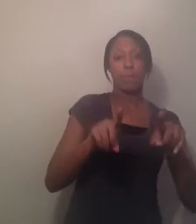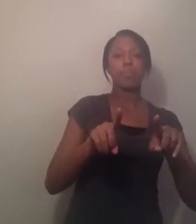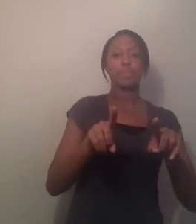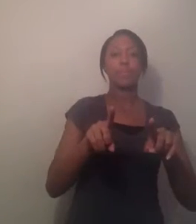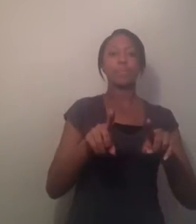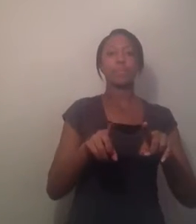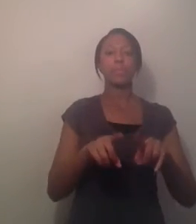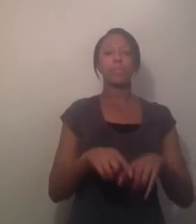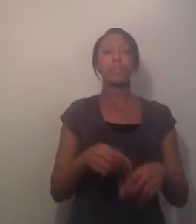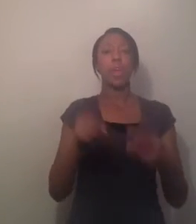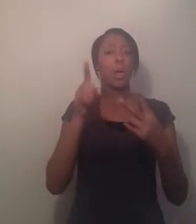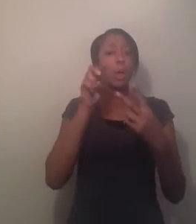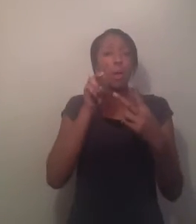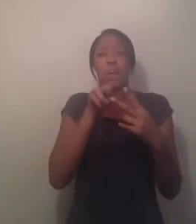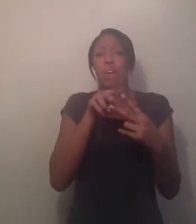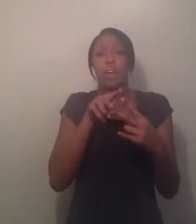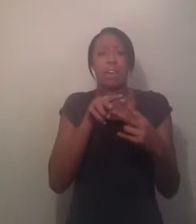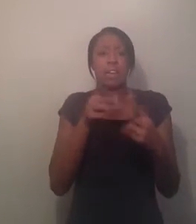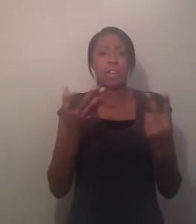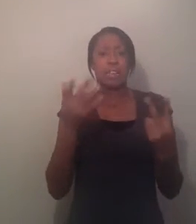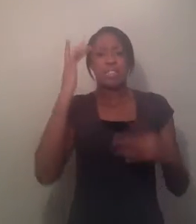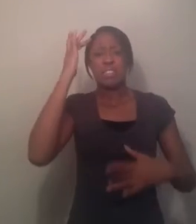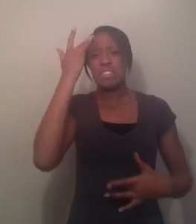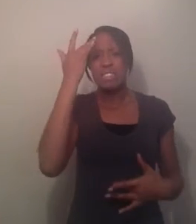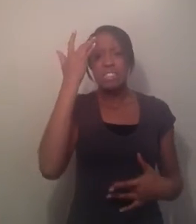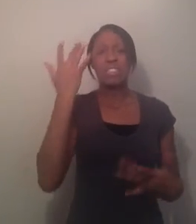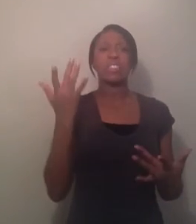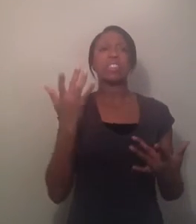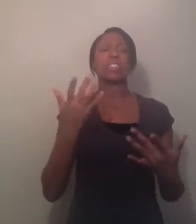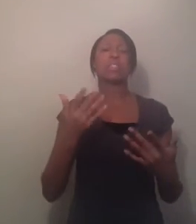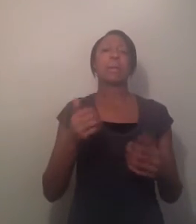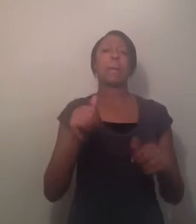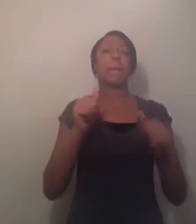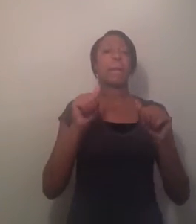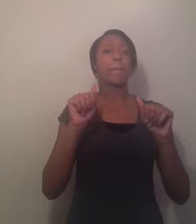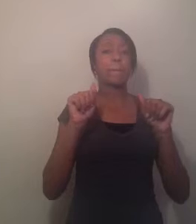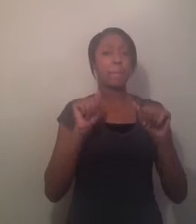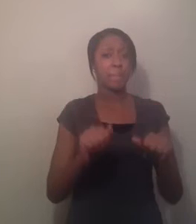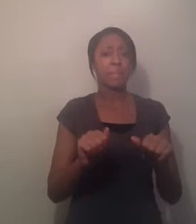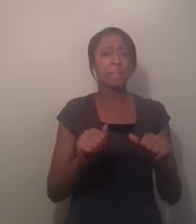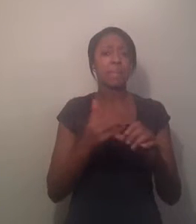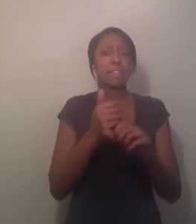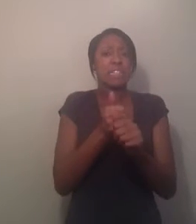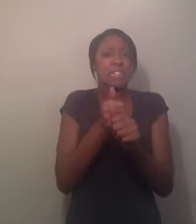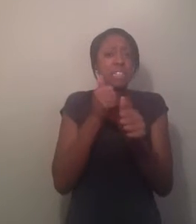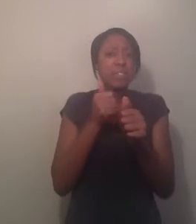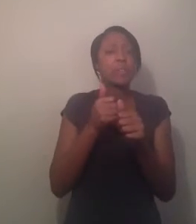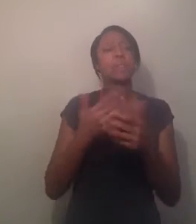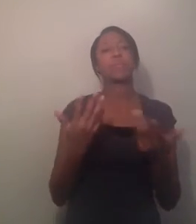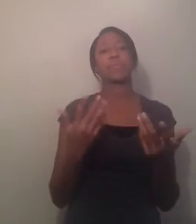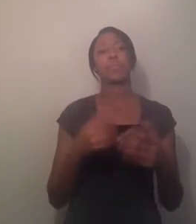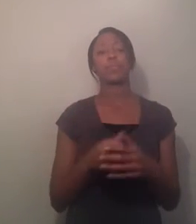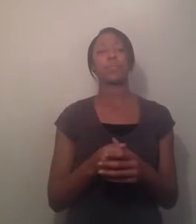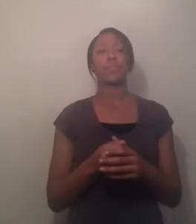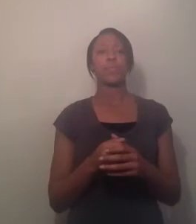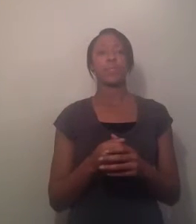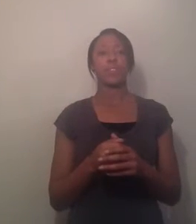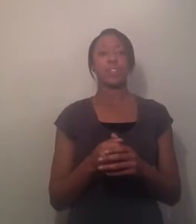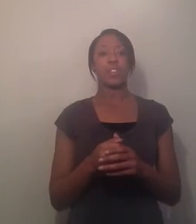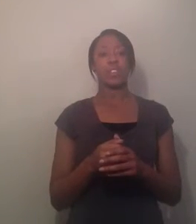dangerous conditions in which the innermost parts of the lungs become infected and inflamed, diminishing airflow and the transport of fresh